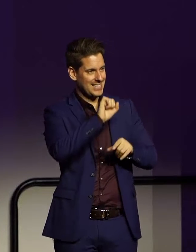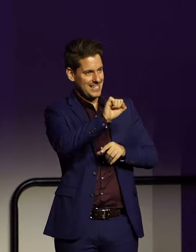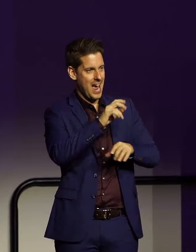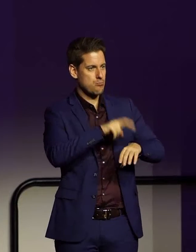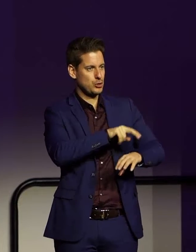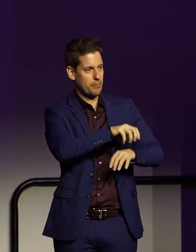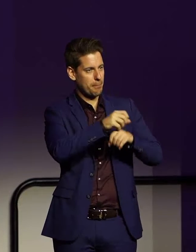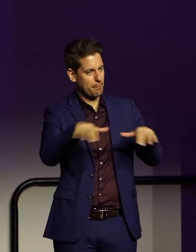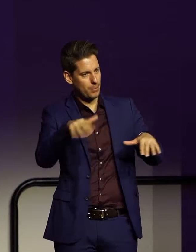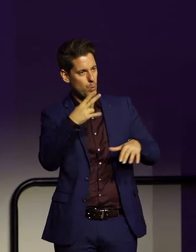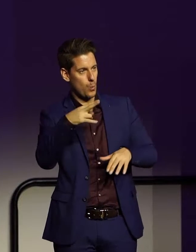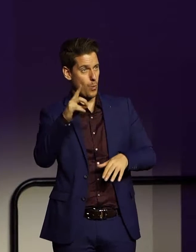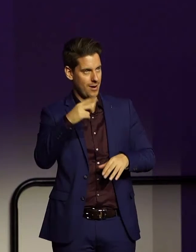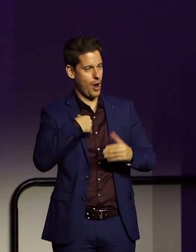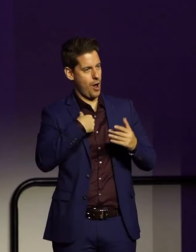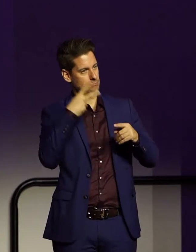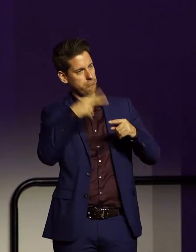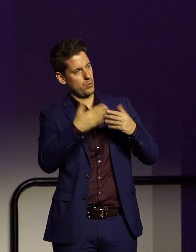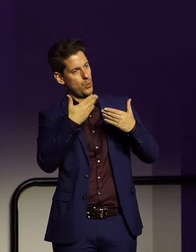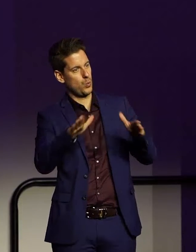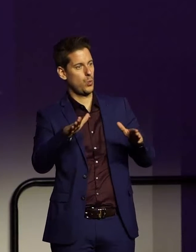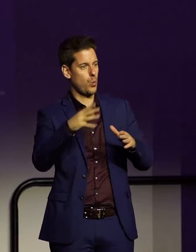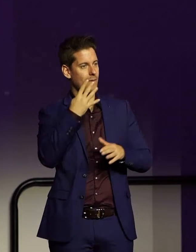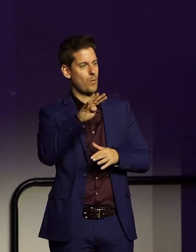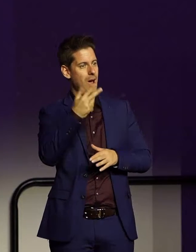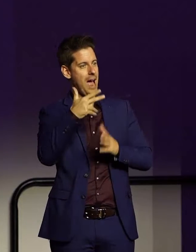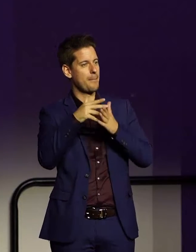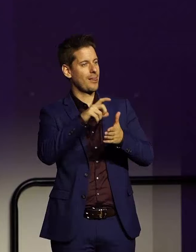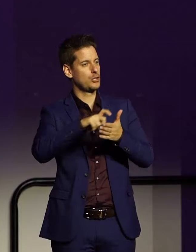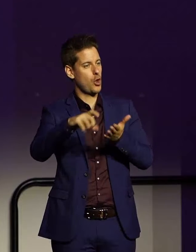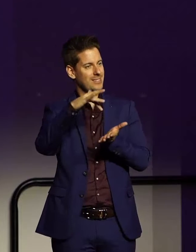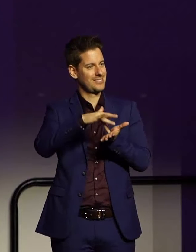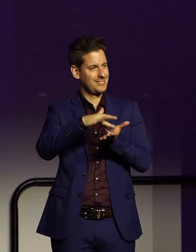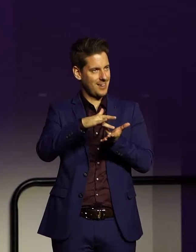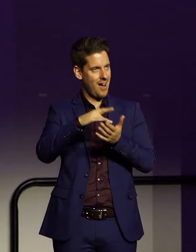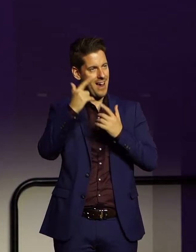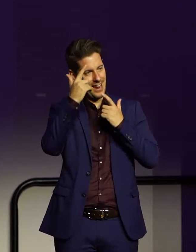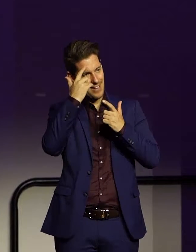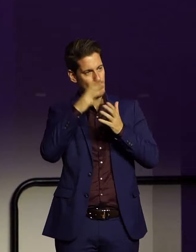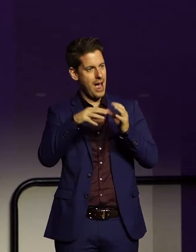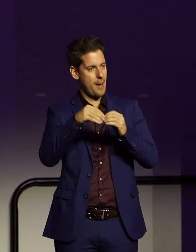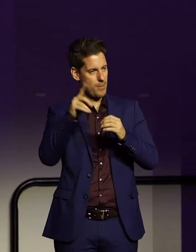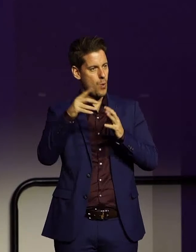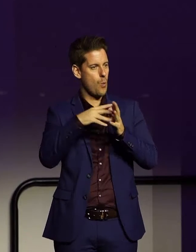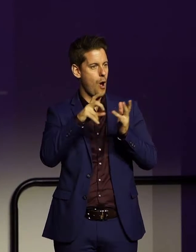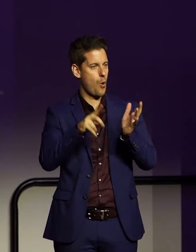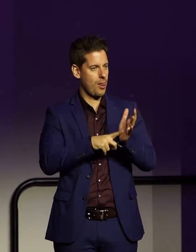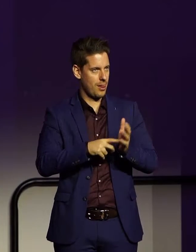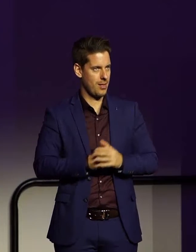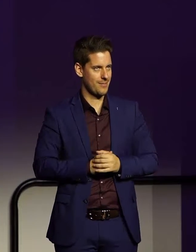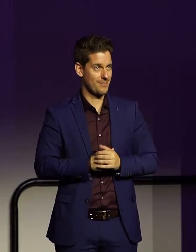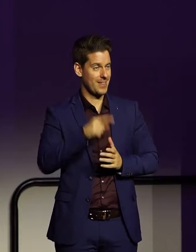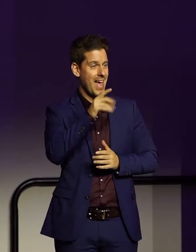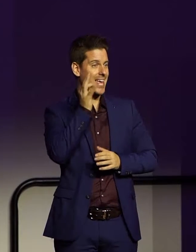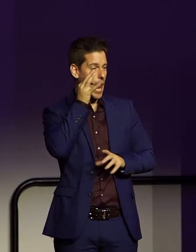2021 when I helped open Komatsu's new $48 million distribution centre and innovation hub at Wacol. And today, that little